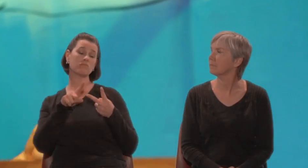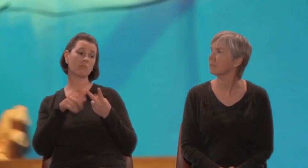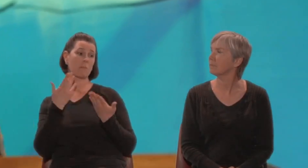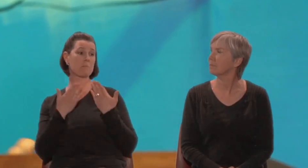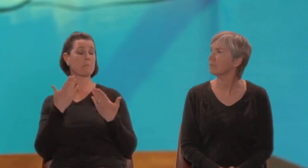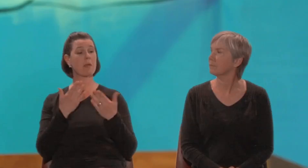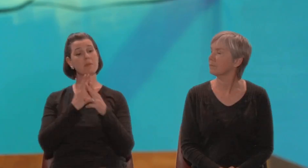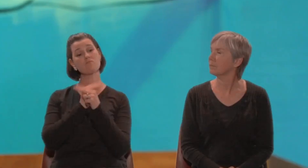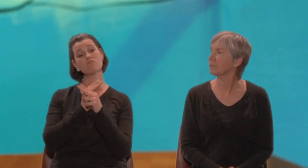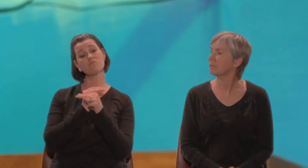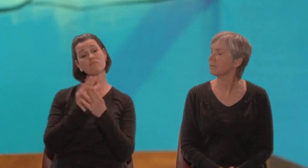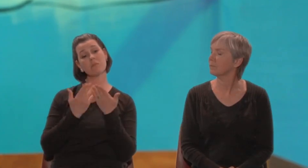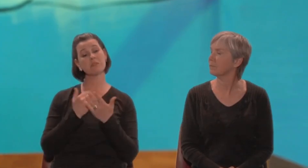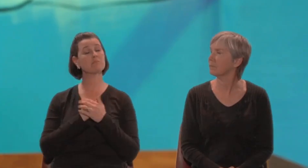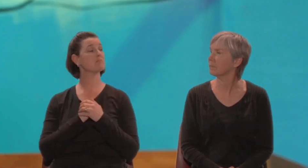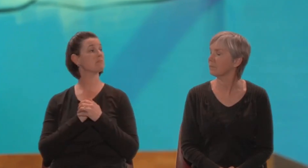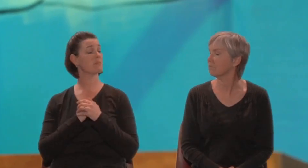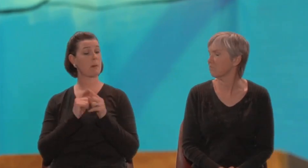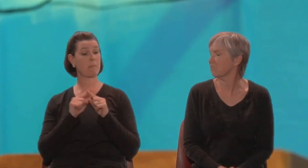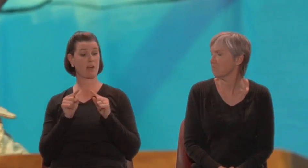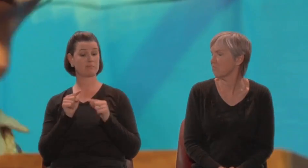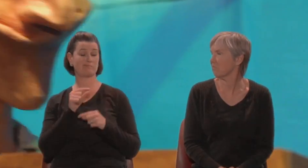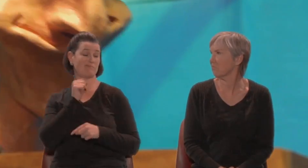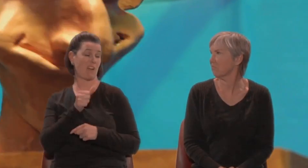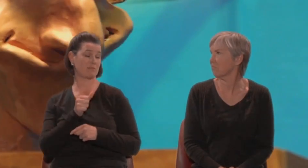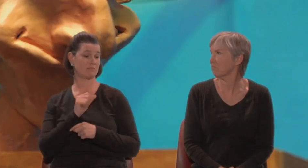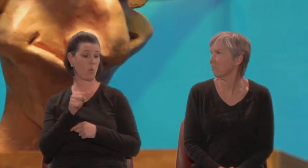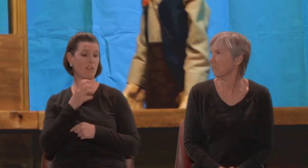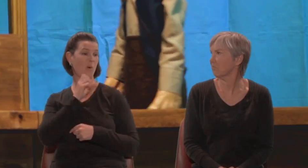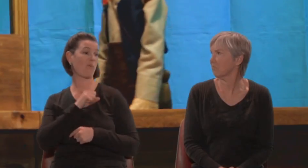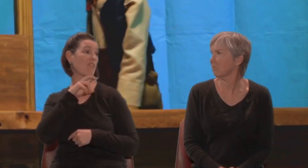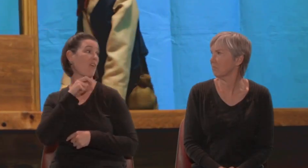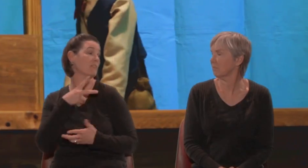be a canary, maybe. But it ain't. It's only just your frog.